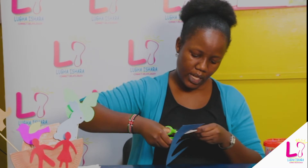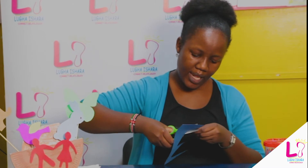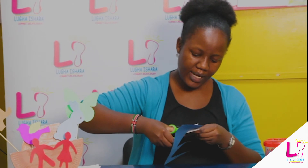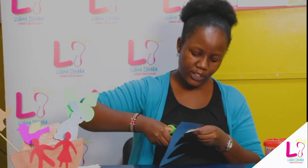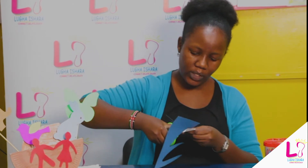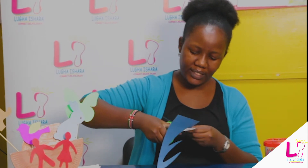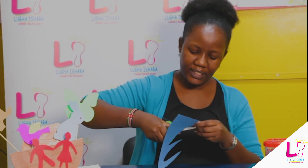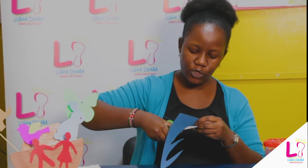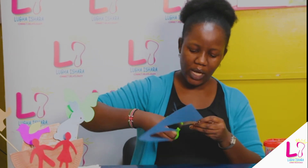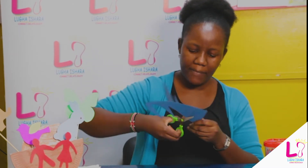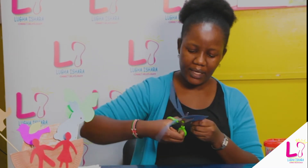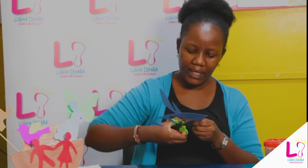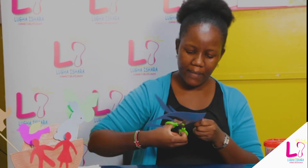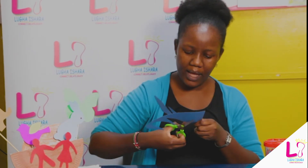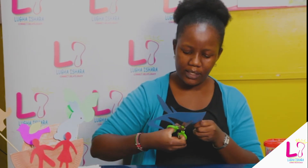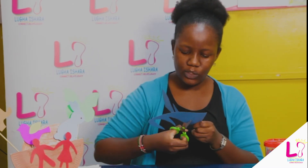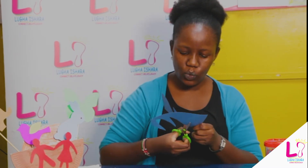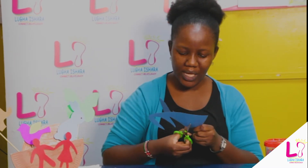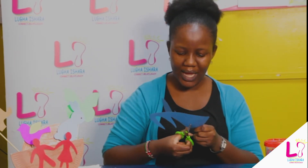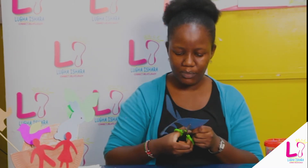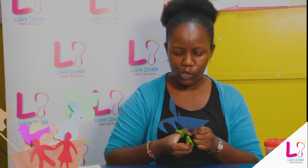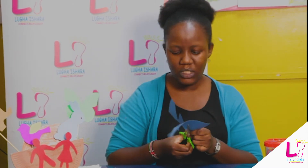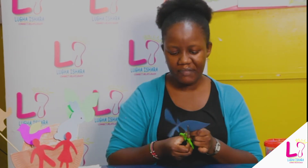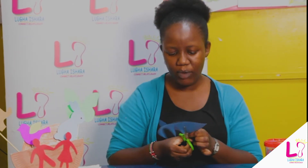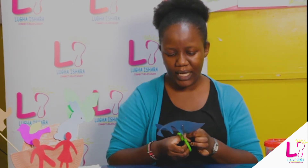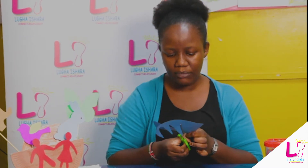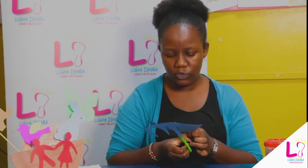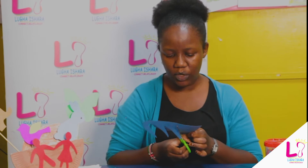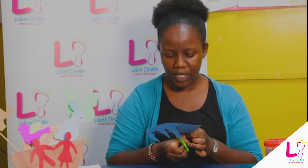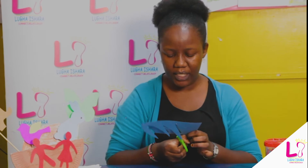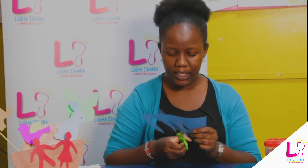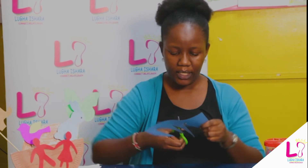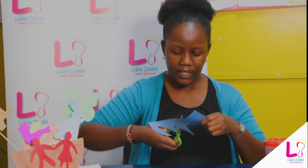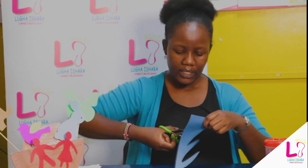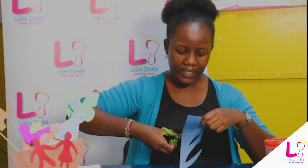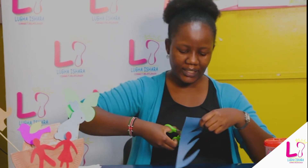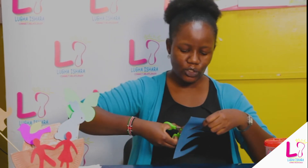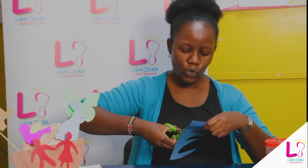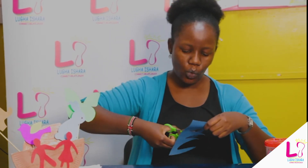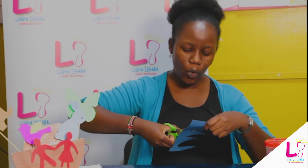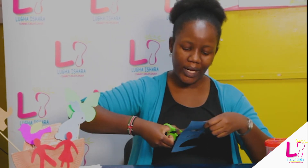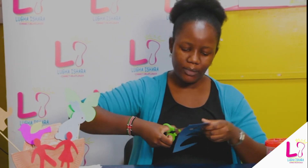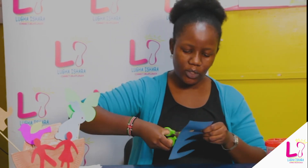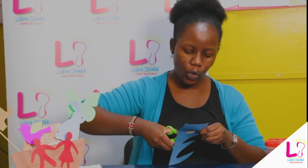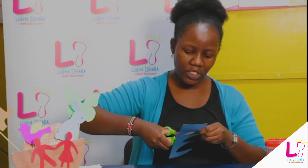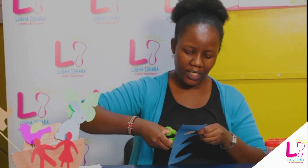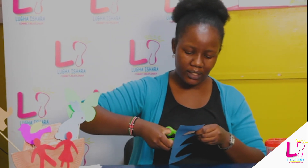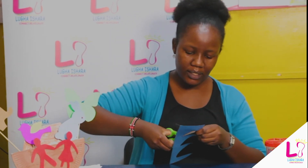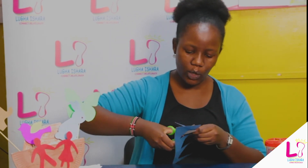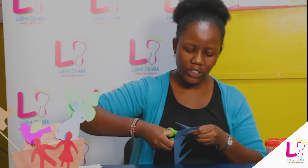And as you can see, you can make them as weird, because even when it comes to the rain, it doesn't look, when it comes to the ocean